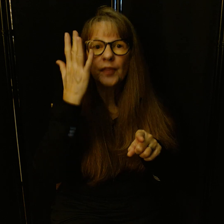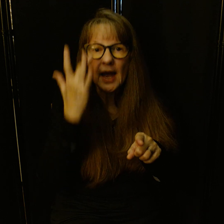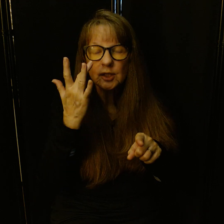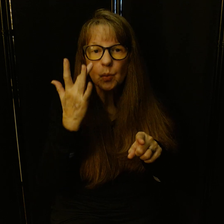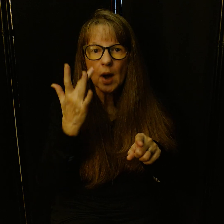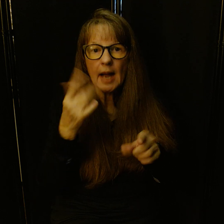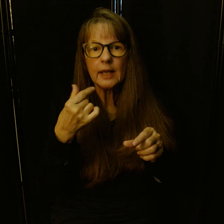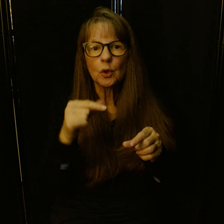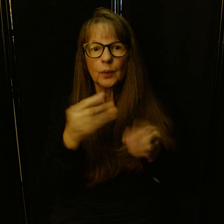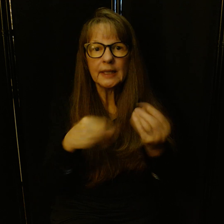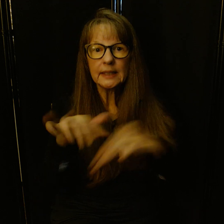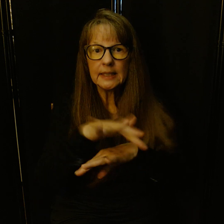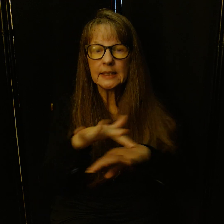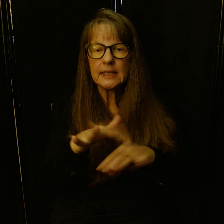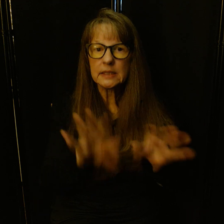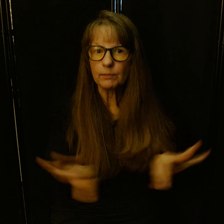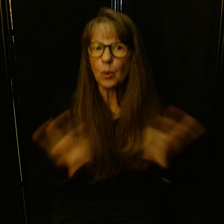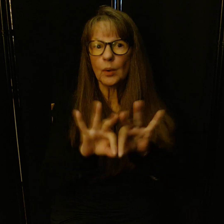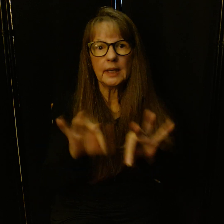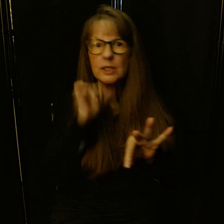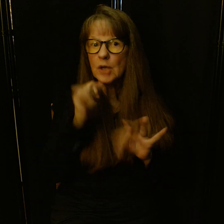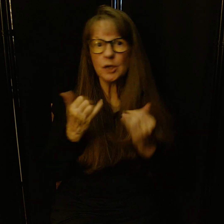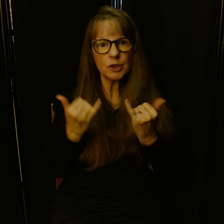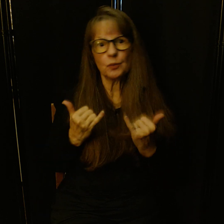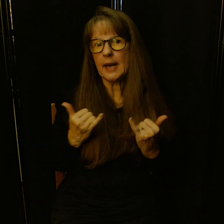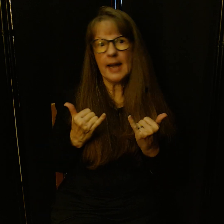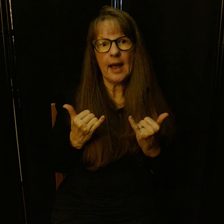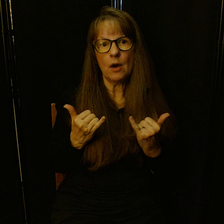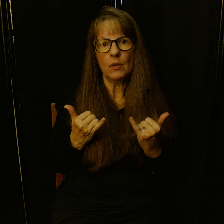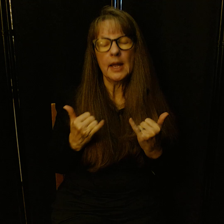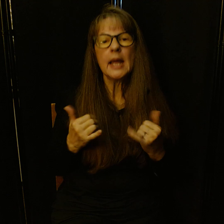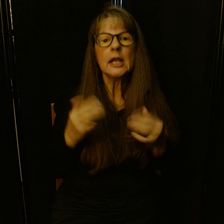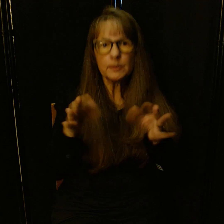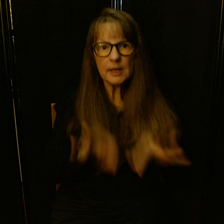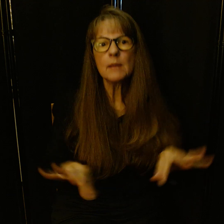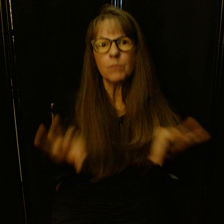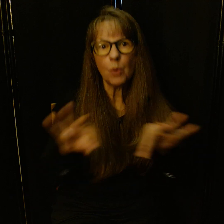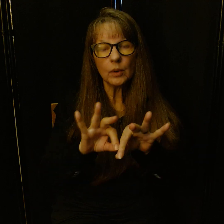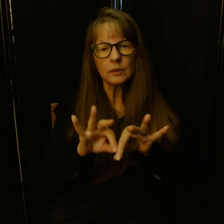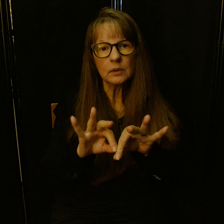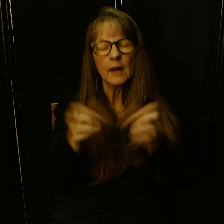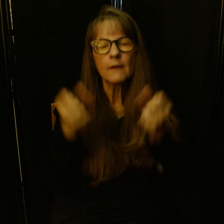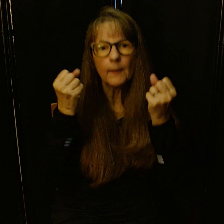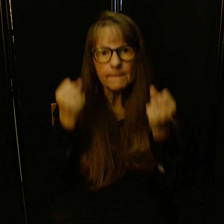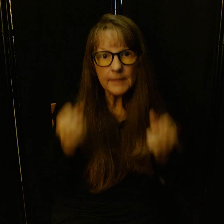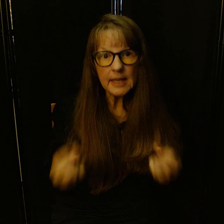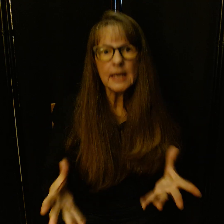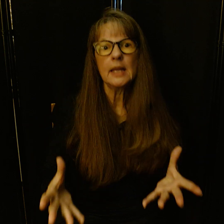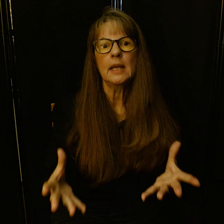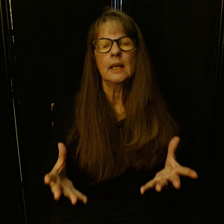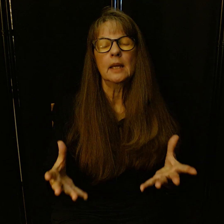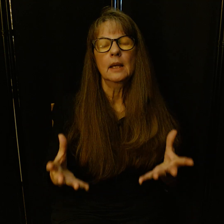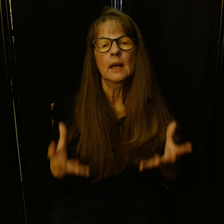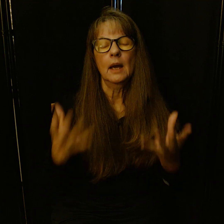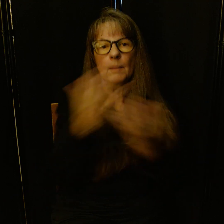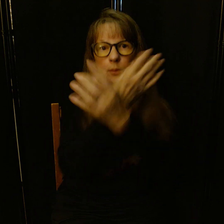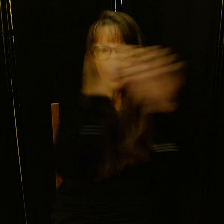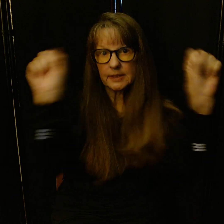that's why Greenland is important. It's not just right now. It's been important for many